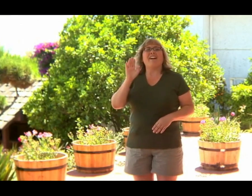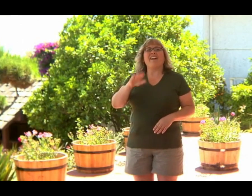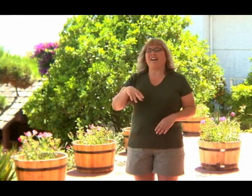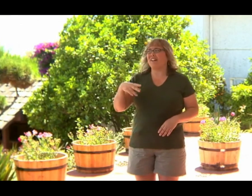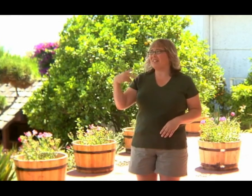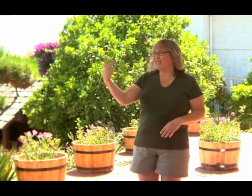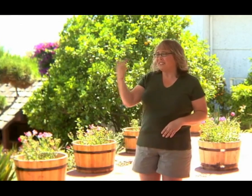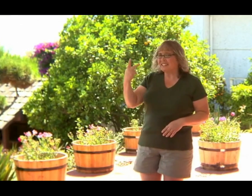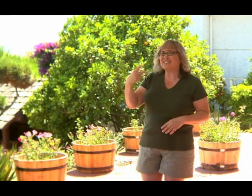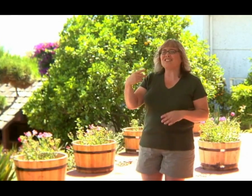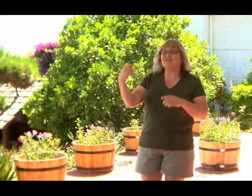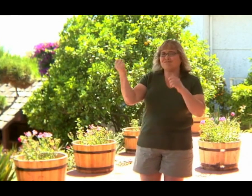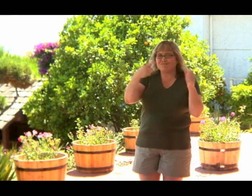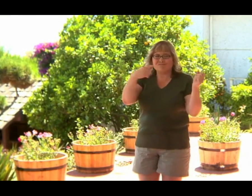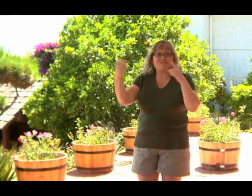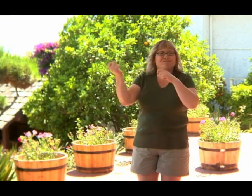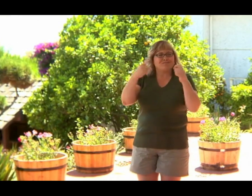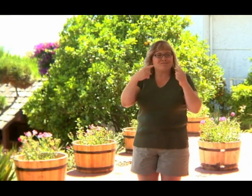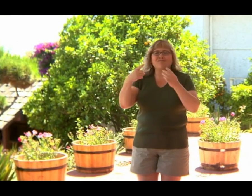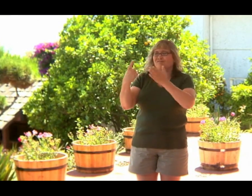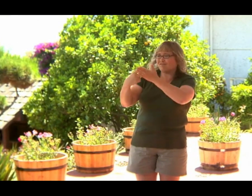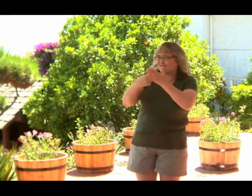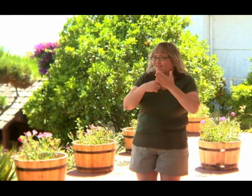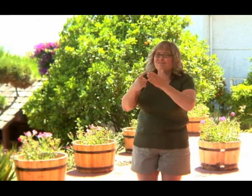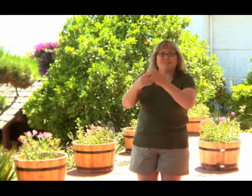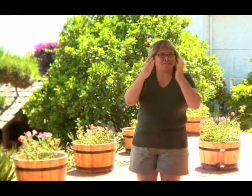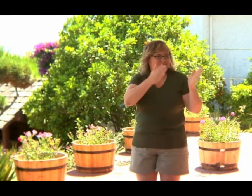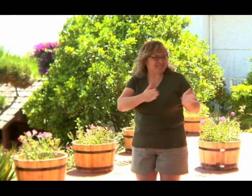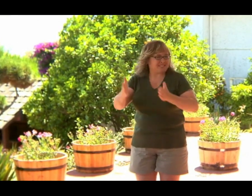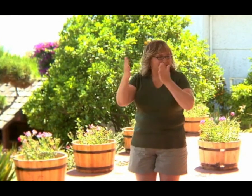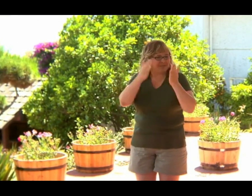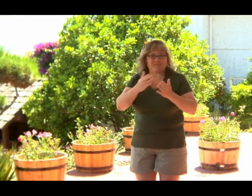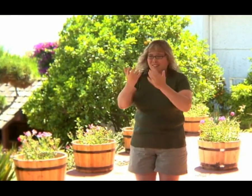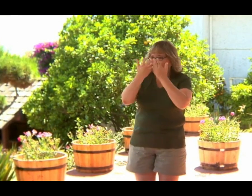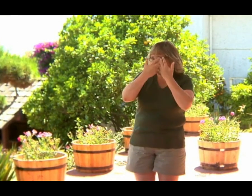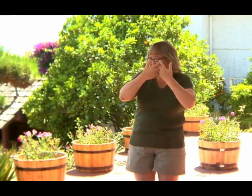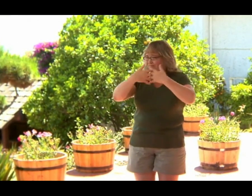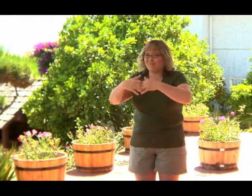When we were emailing each other back and forth to arrange this program,